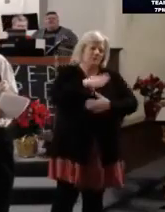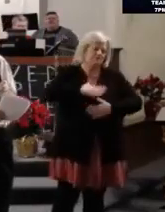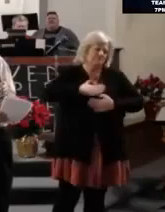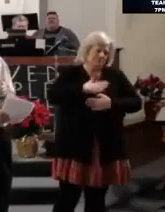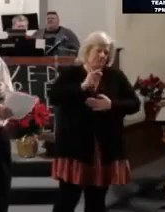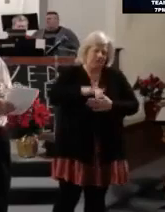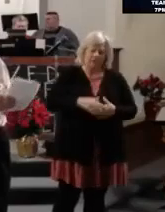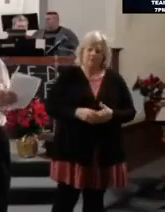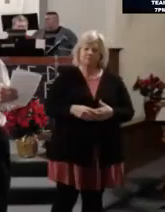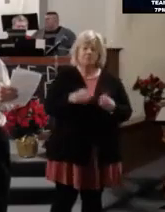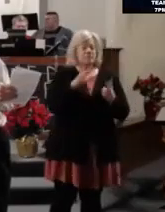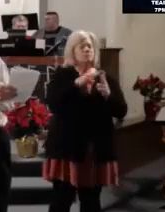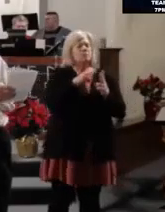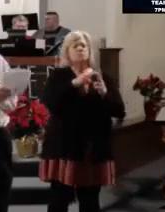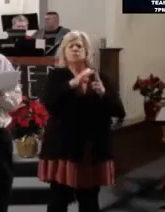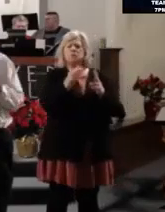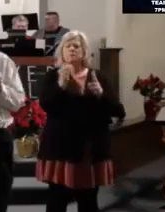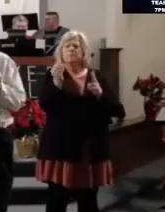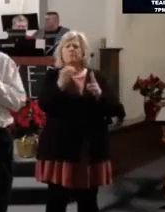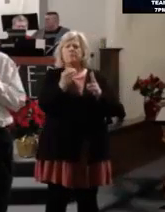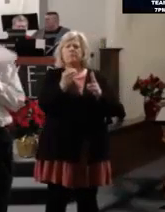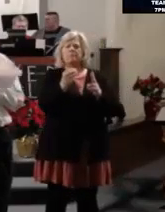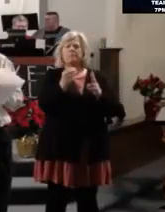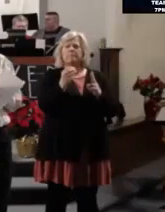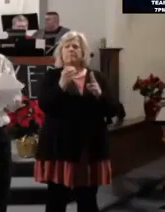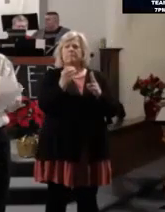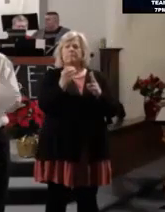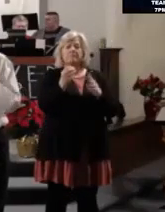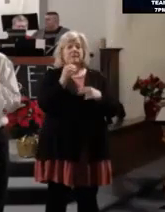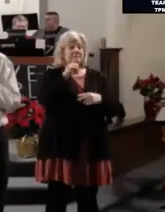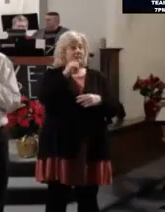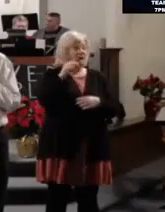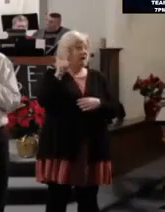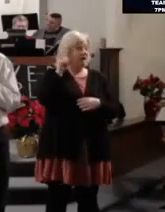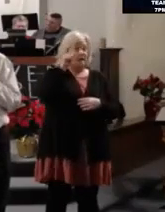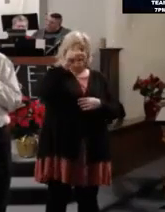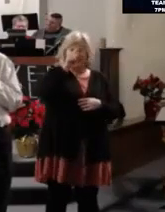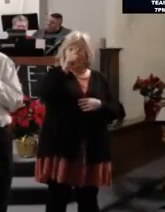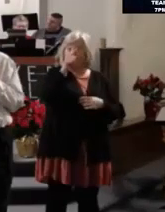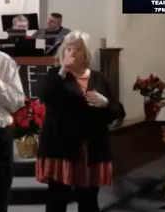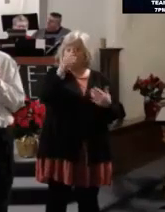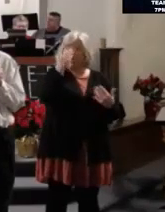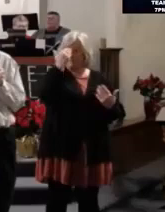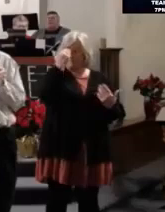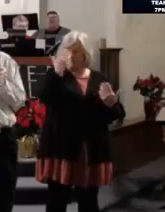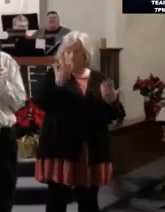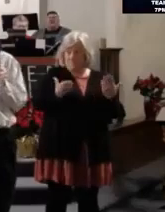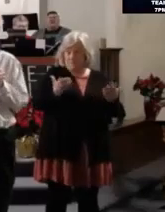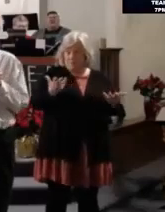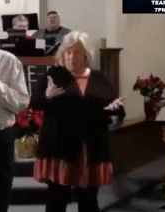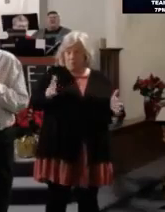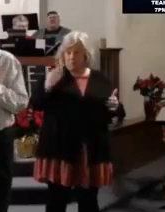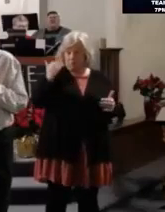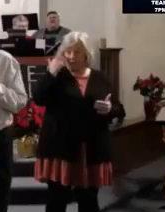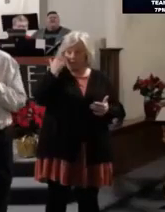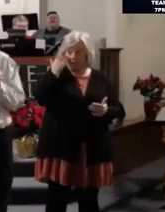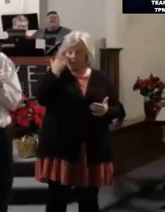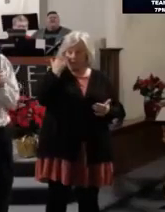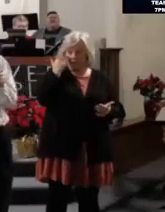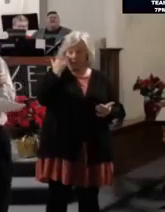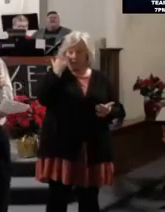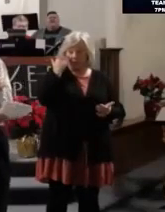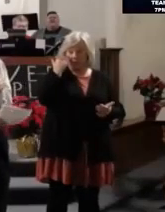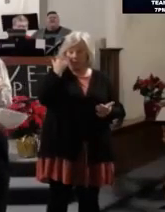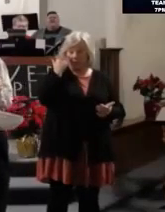And there are two other things that I was told. It isn't even on here, so maybe we already know that. But